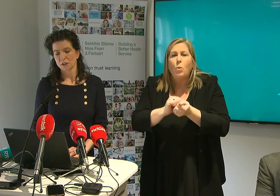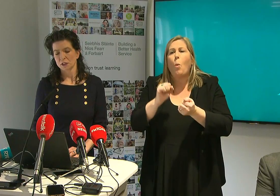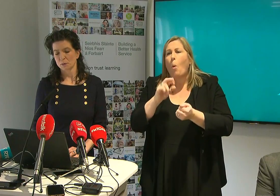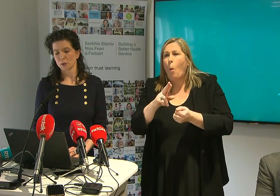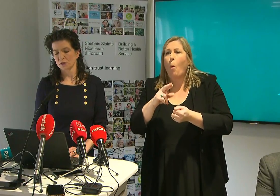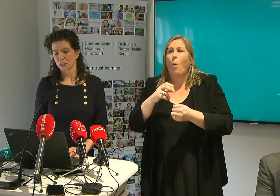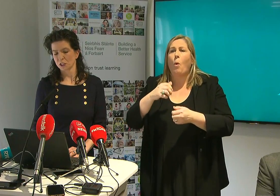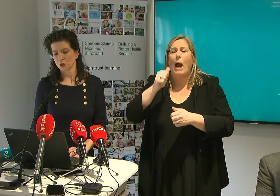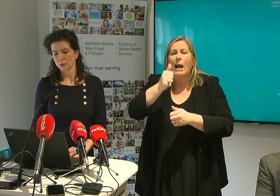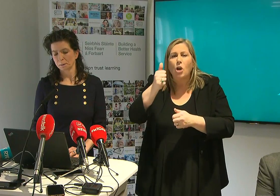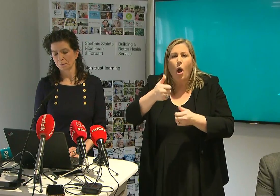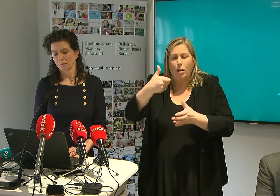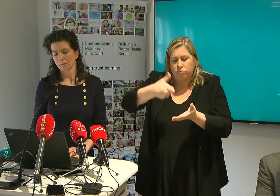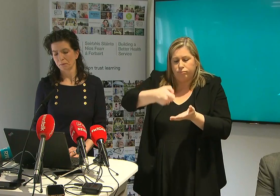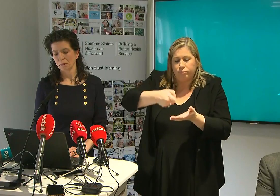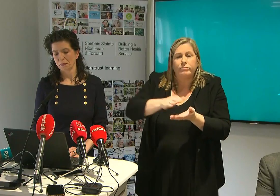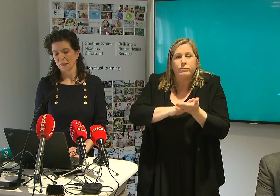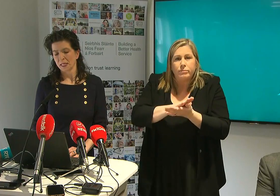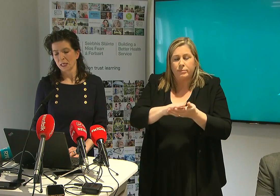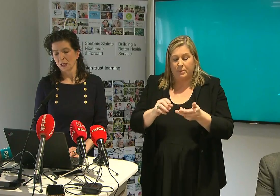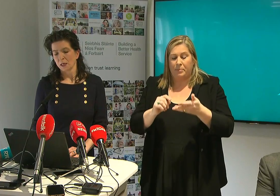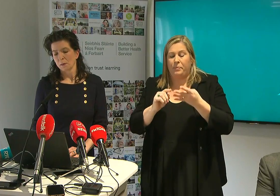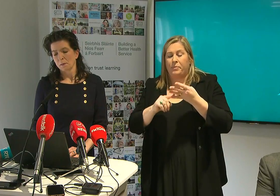cough, dispose of the tissue.